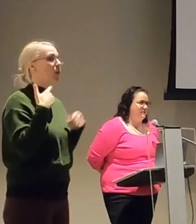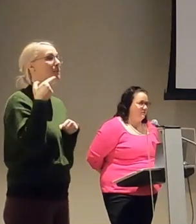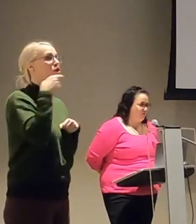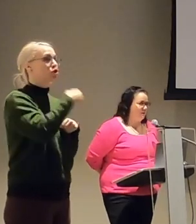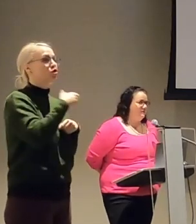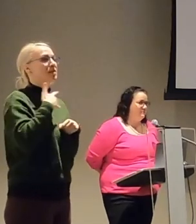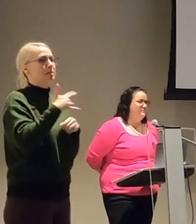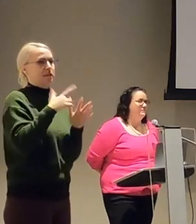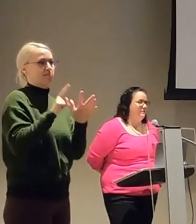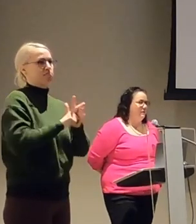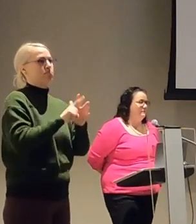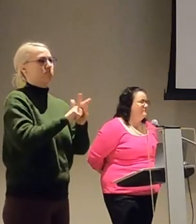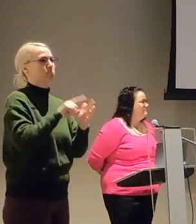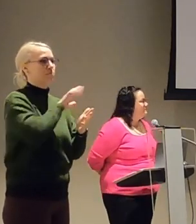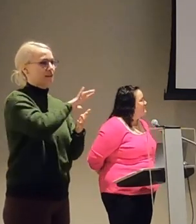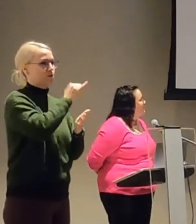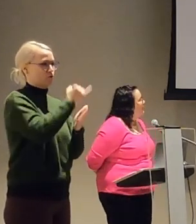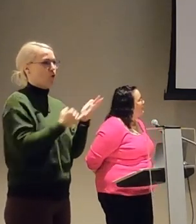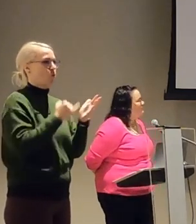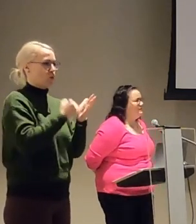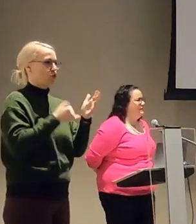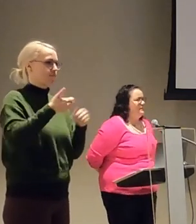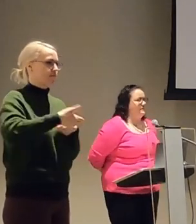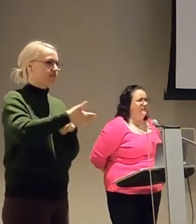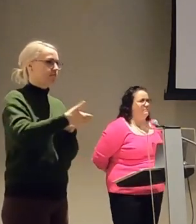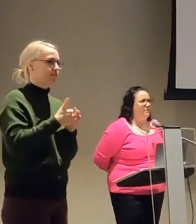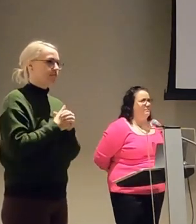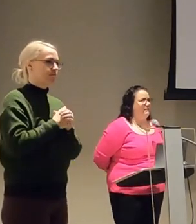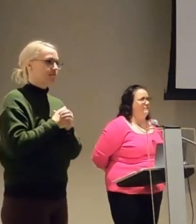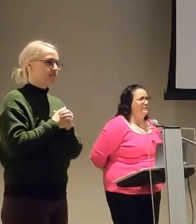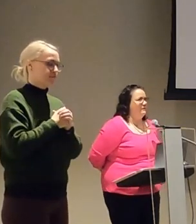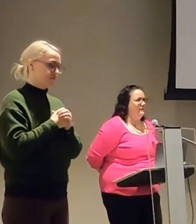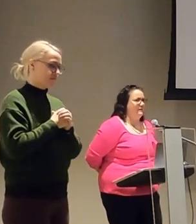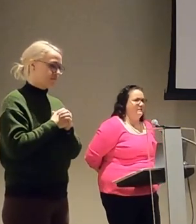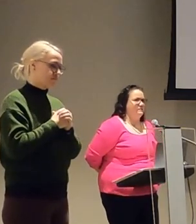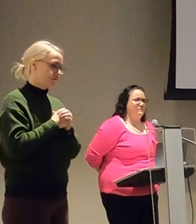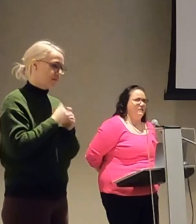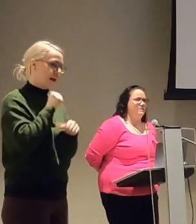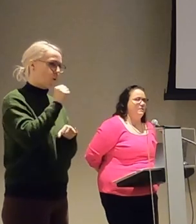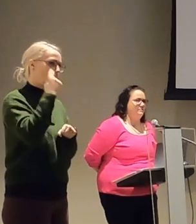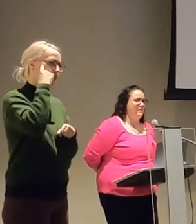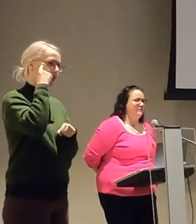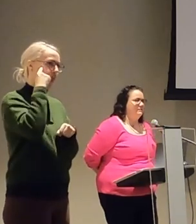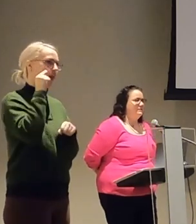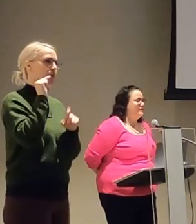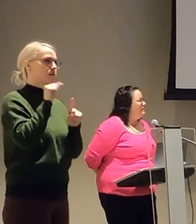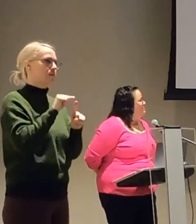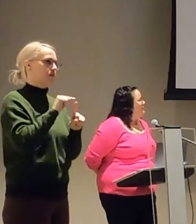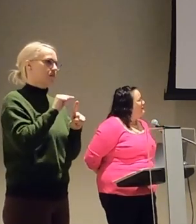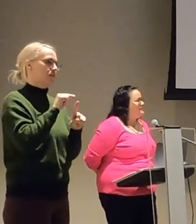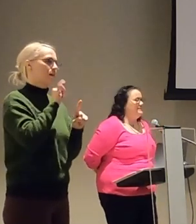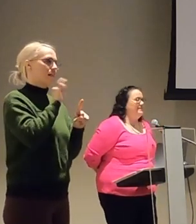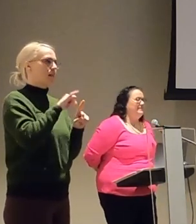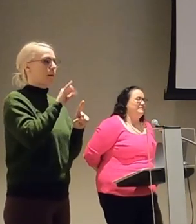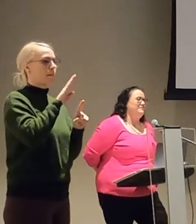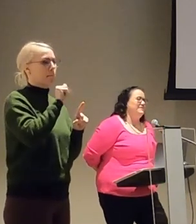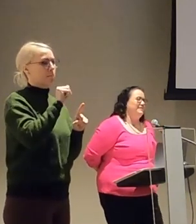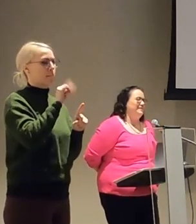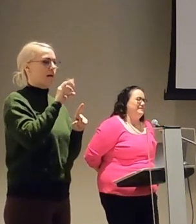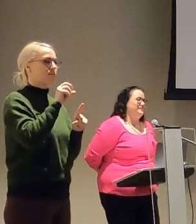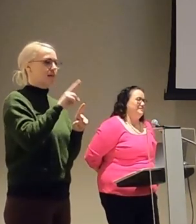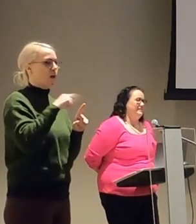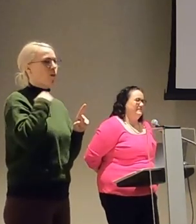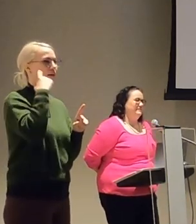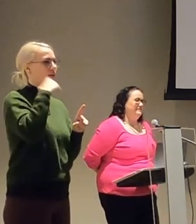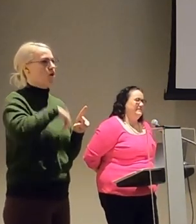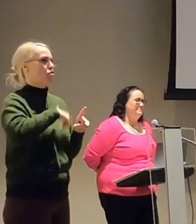reoccurs in his artwork. I don't think it's Elena Blumbauer, I think it's another model. But that would be a good